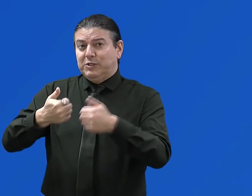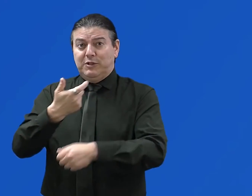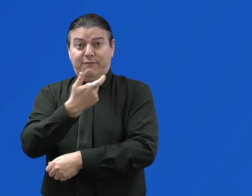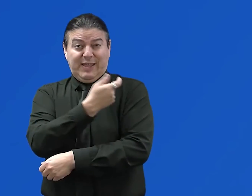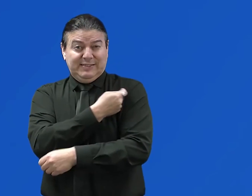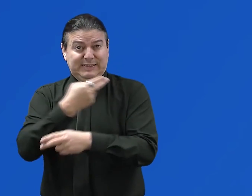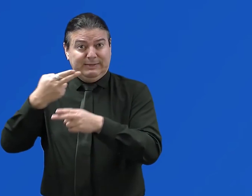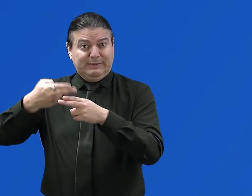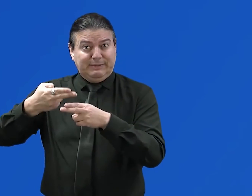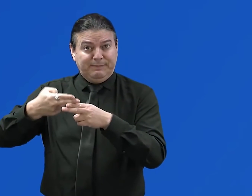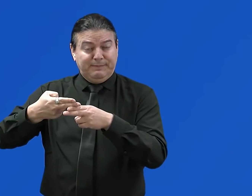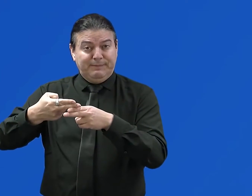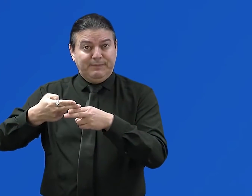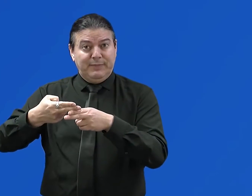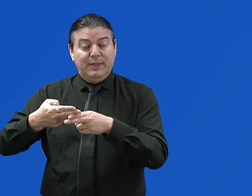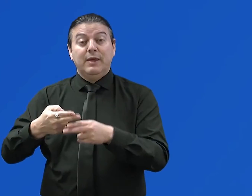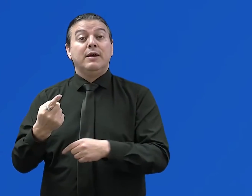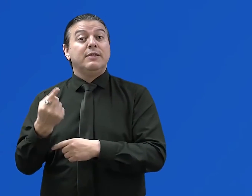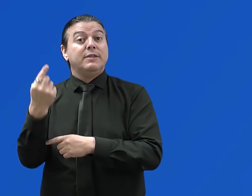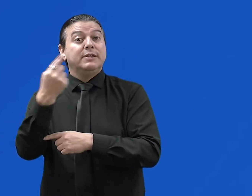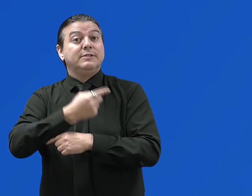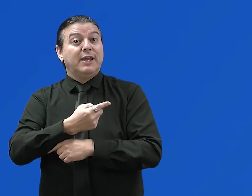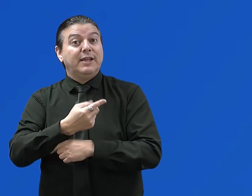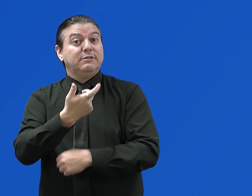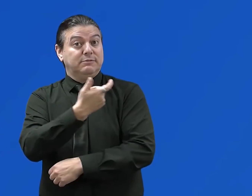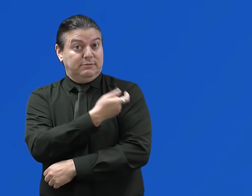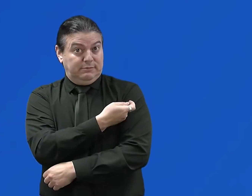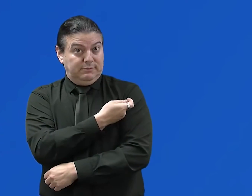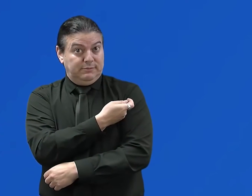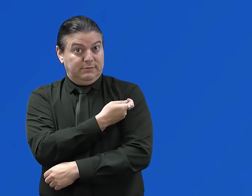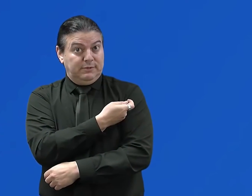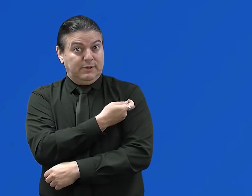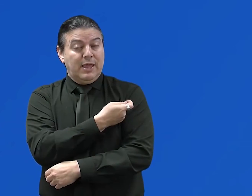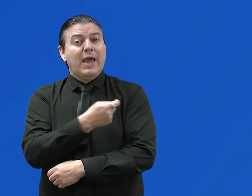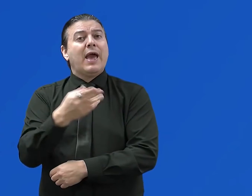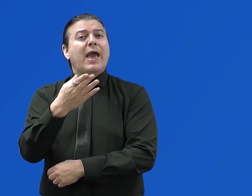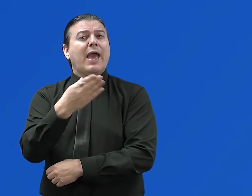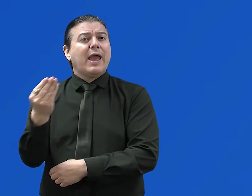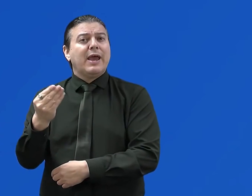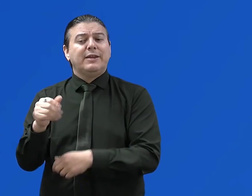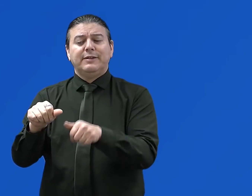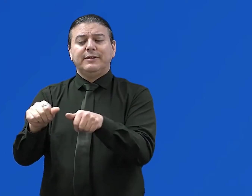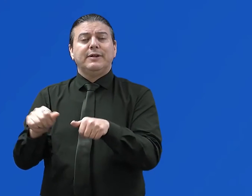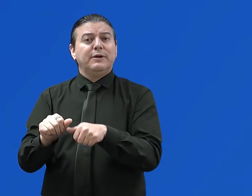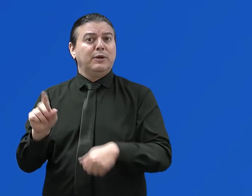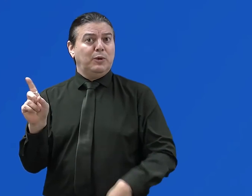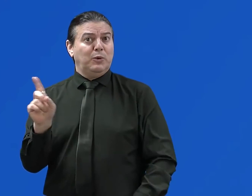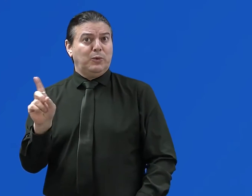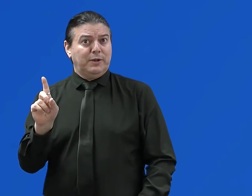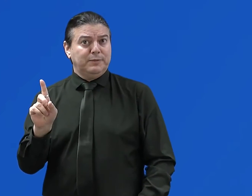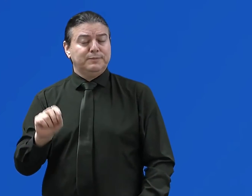vaccine you received, the date you received it, and where you received it.